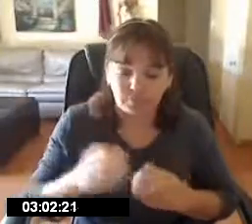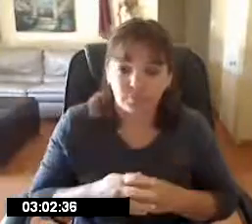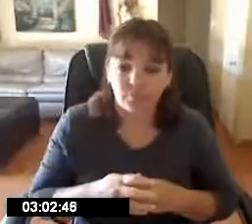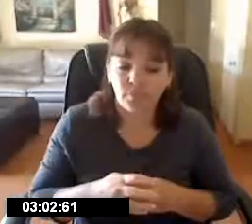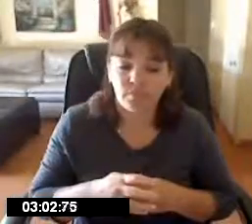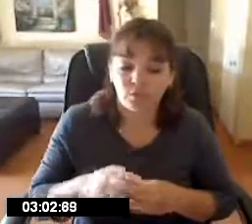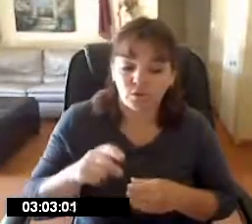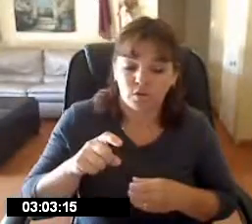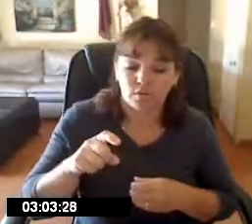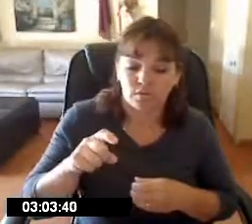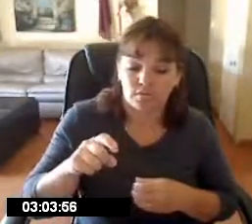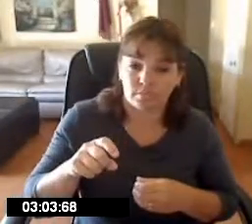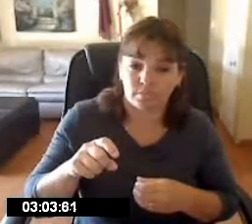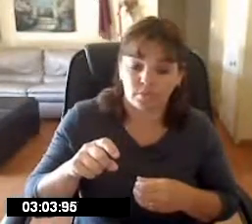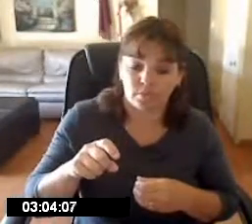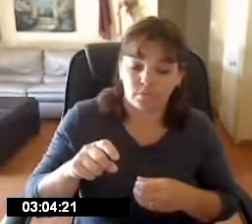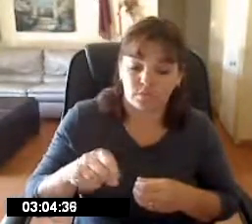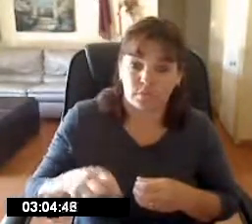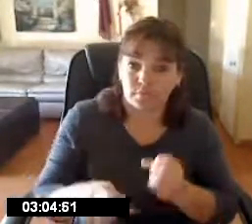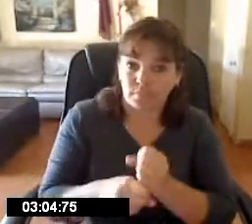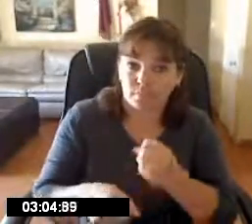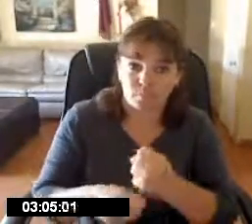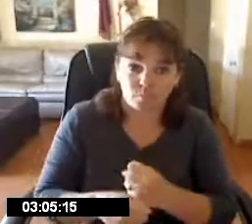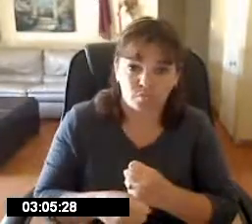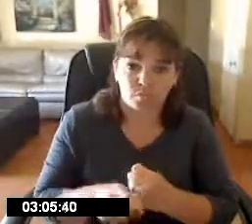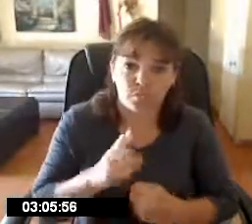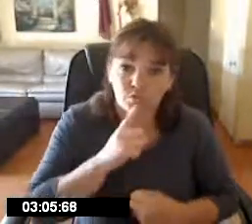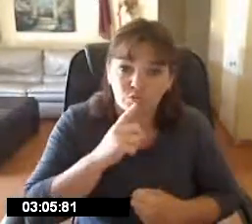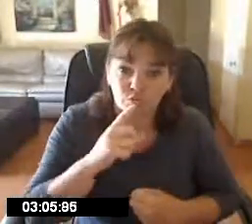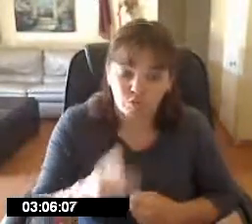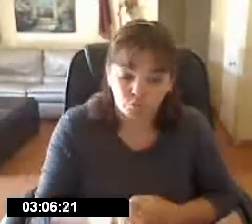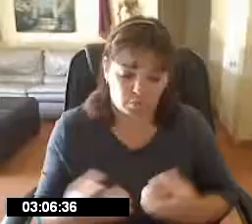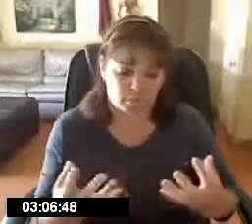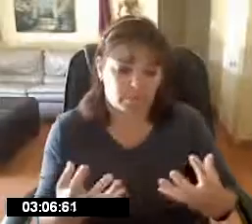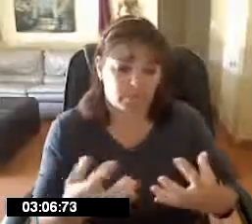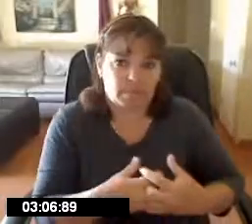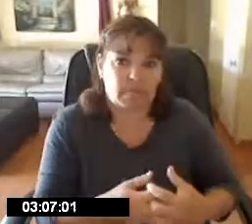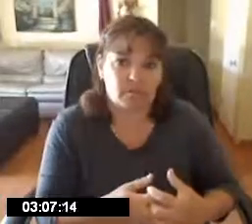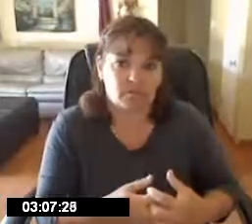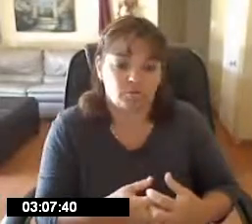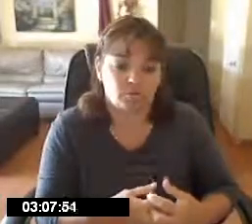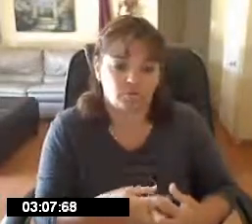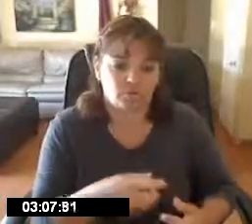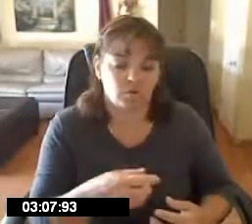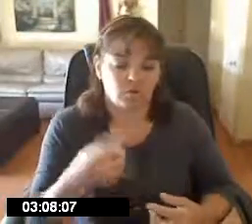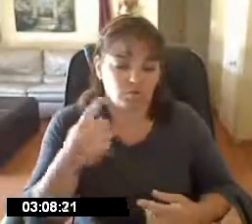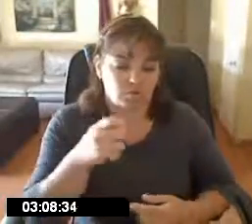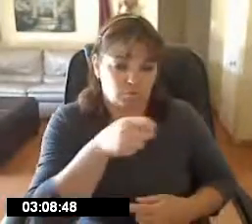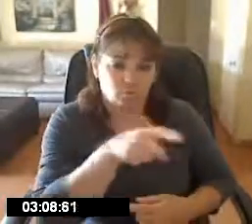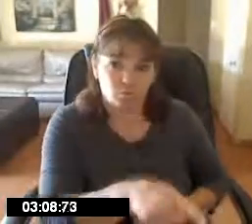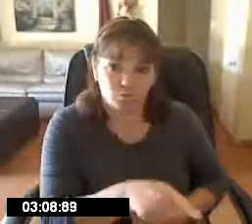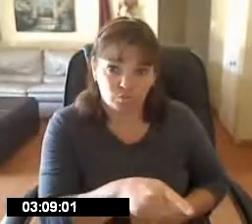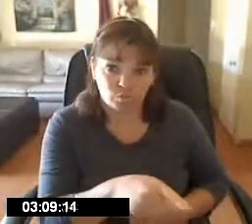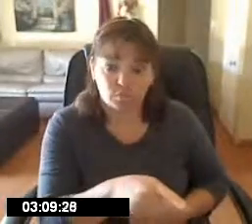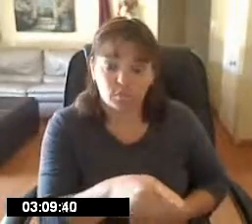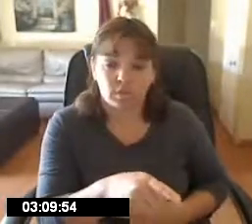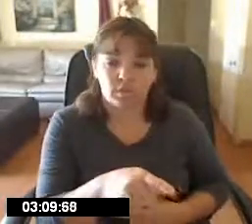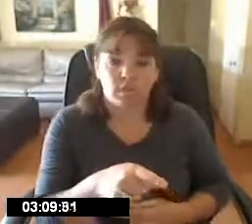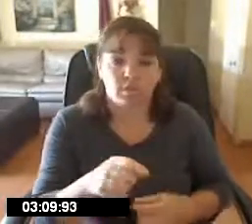ensure that you are a good match between you, the interpreter, and the parties involved. And the parties involved doesn't mean